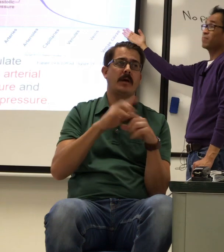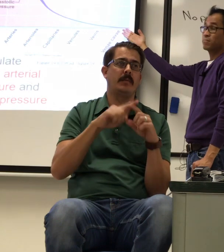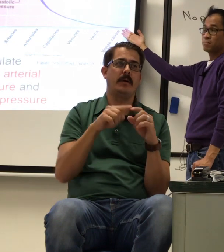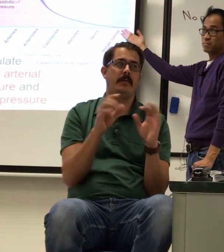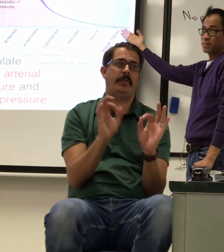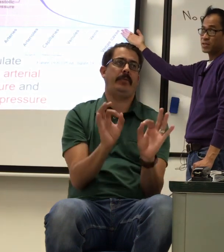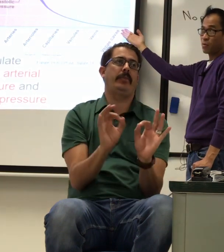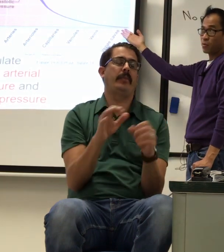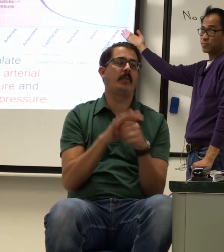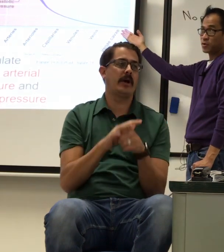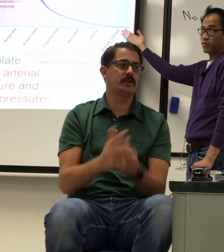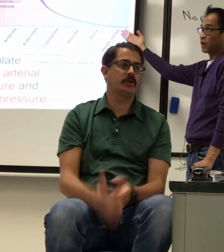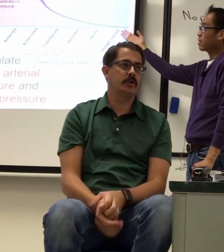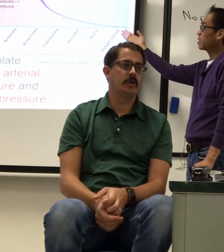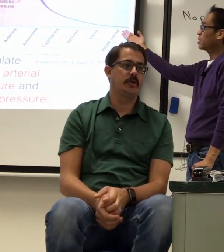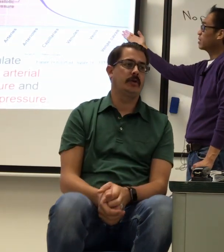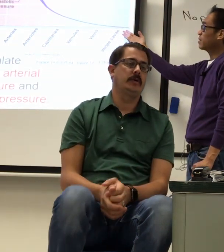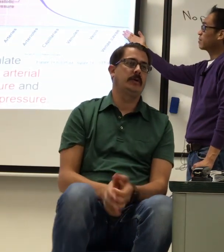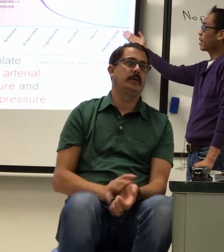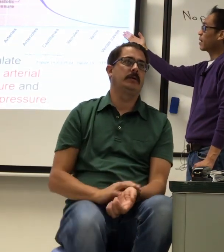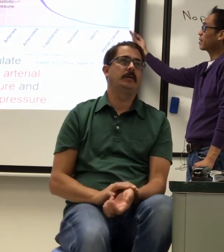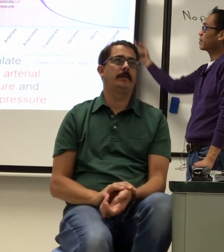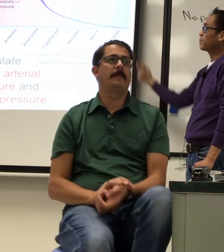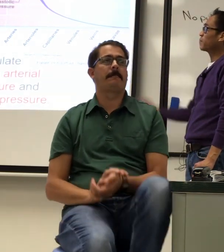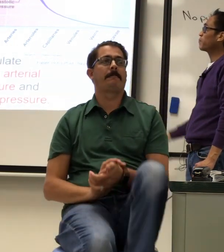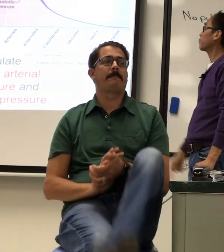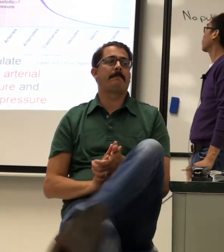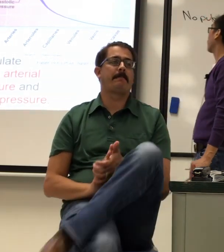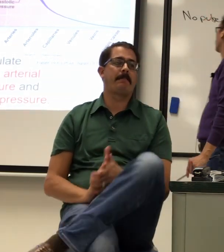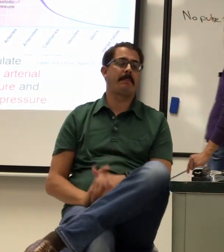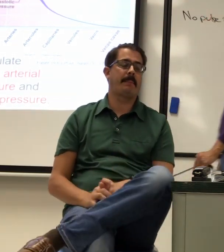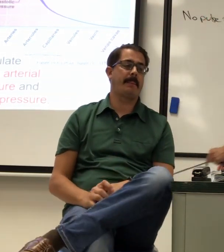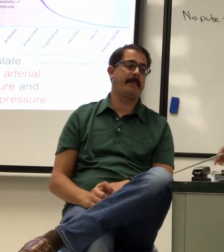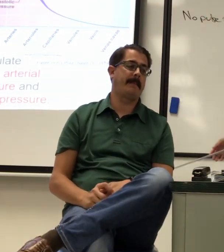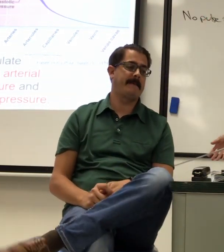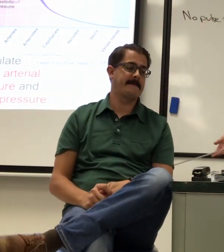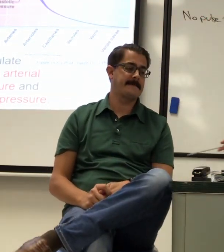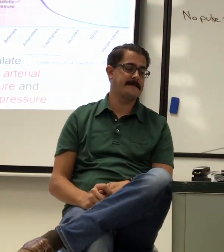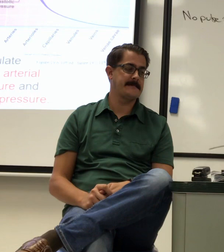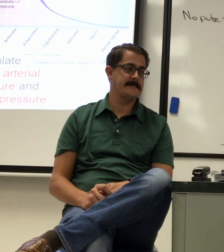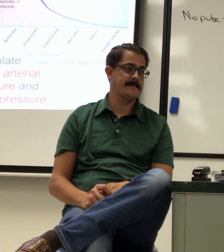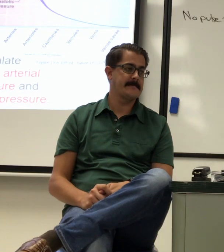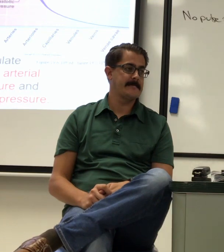in them. That's what we're observing. Okay.